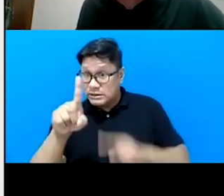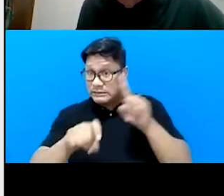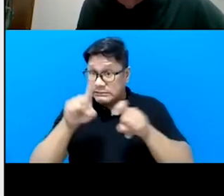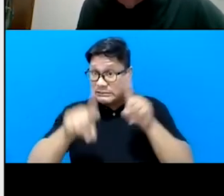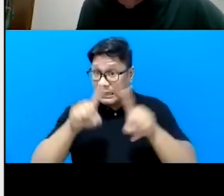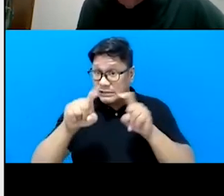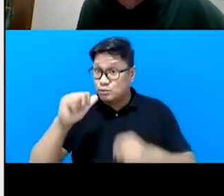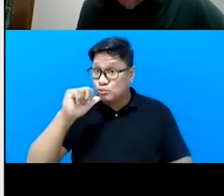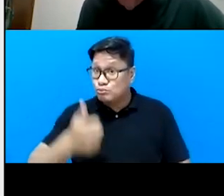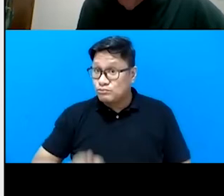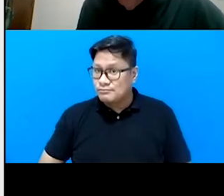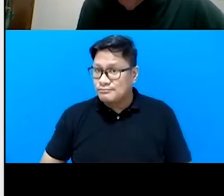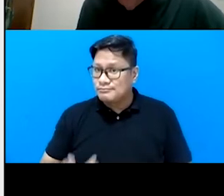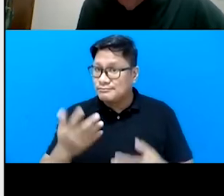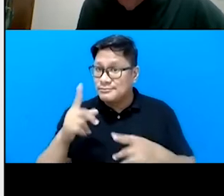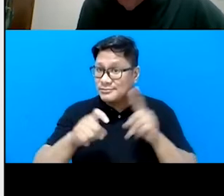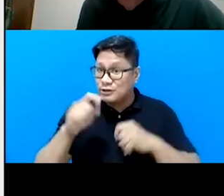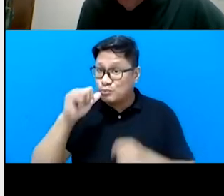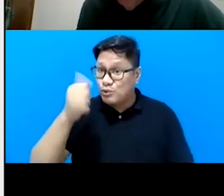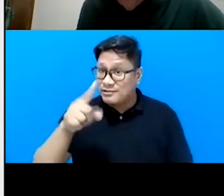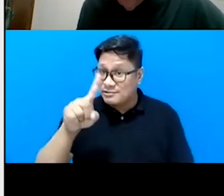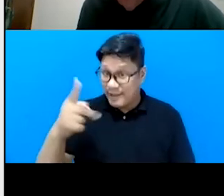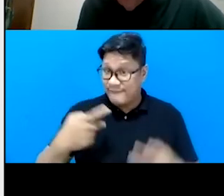tomorrow exam.